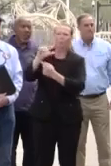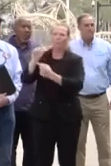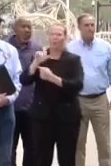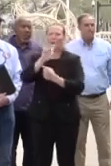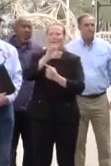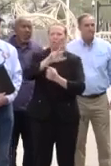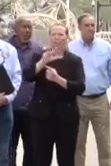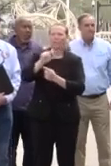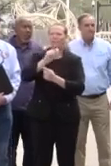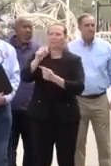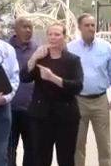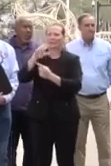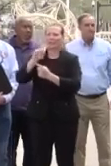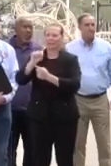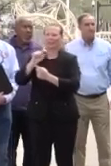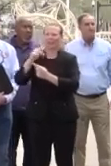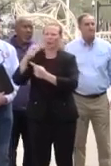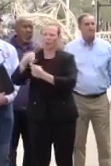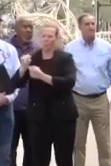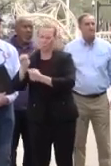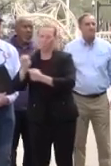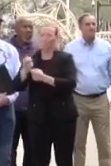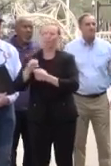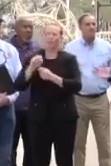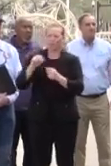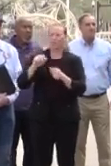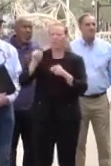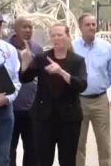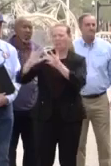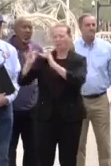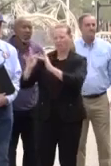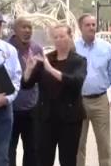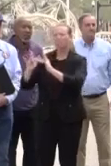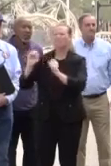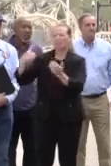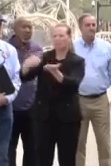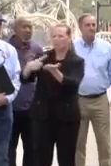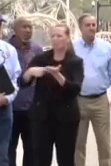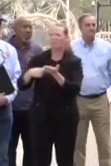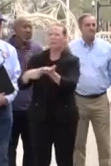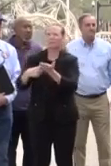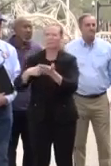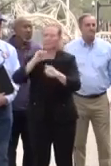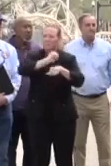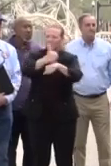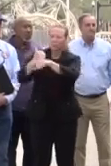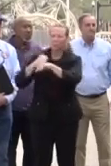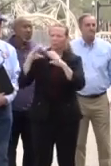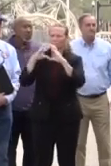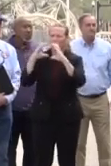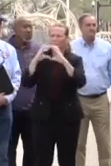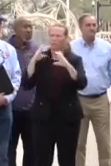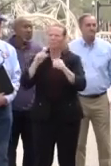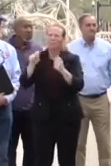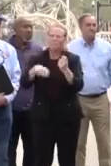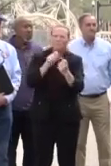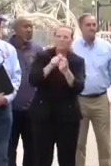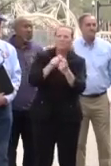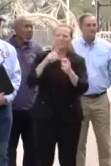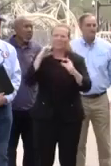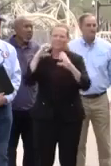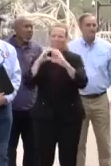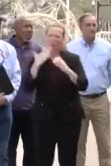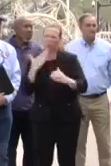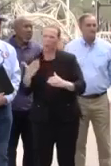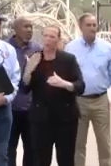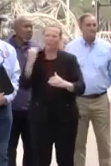1-833-GET-HOPE, 1-833-GET-HOPE. And you can talk about putting these trailers, particularly I think the trailers are good if you